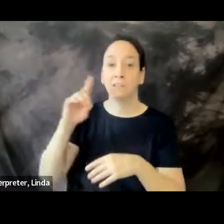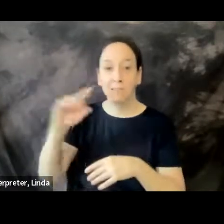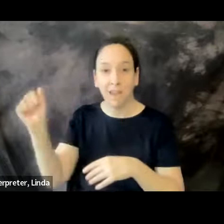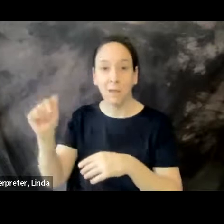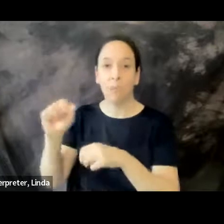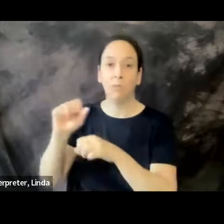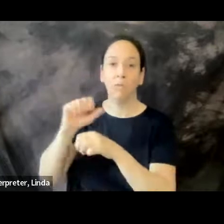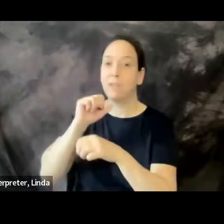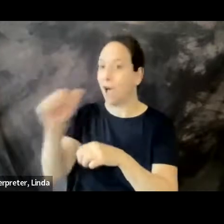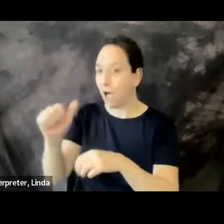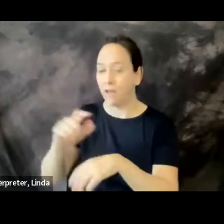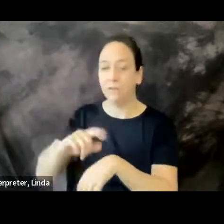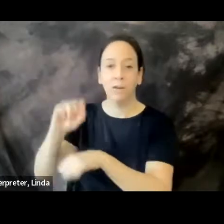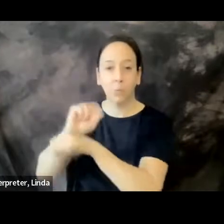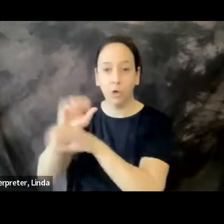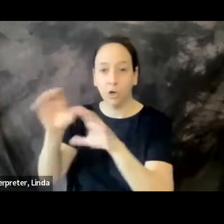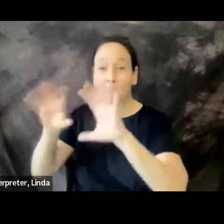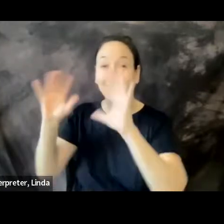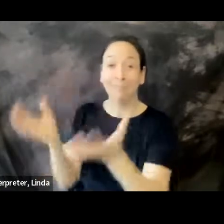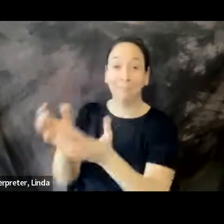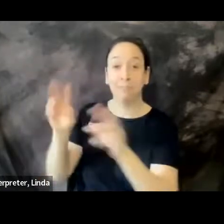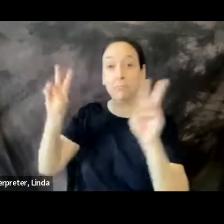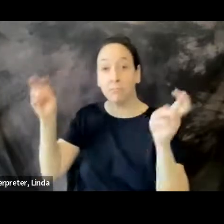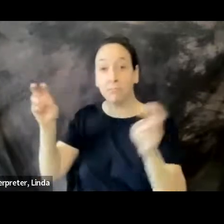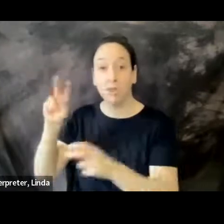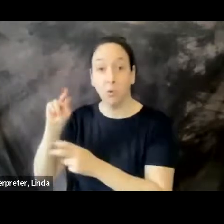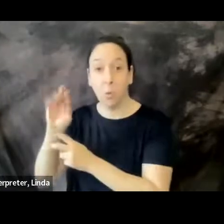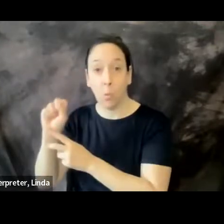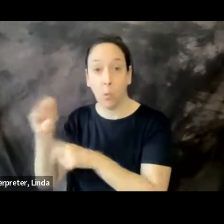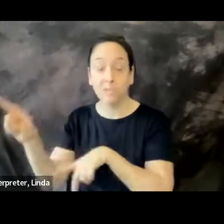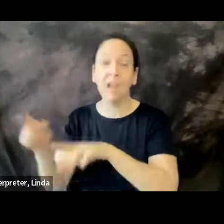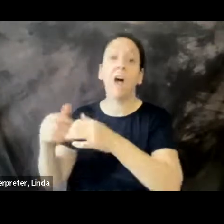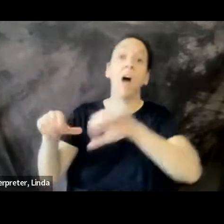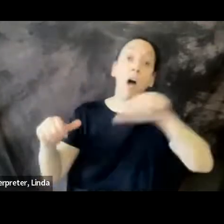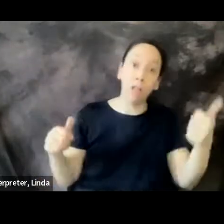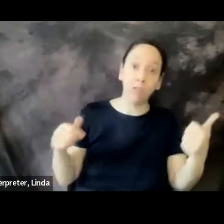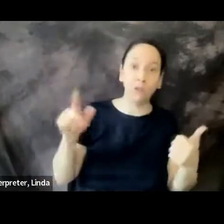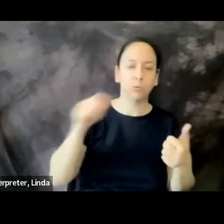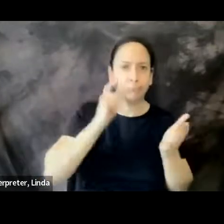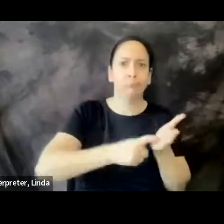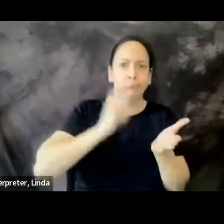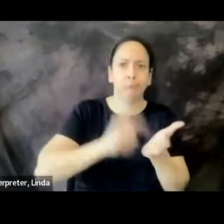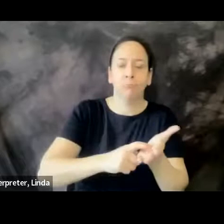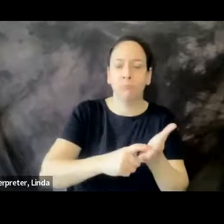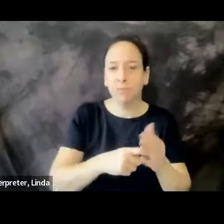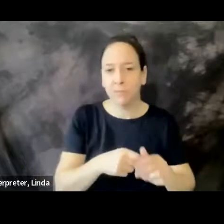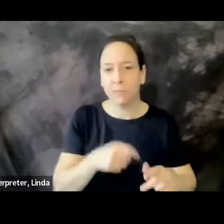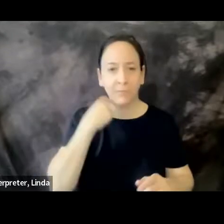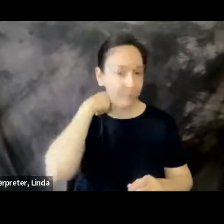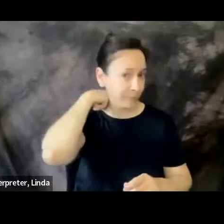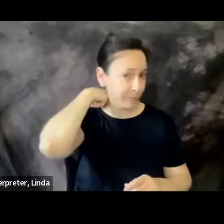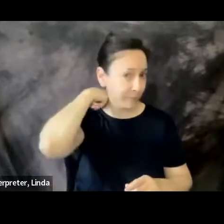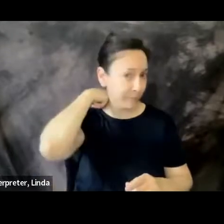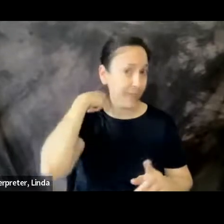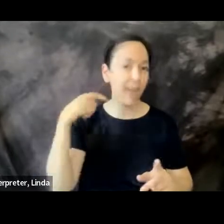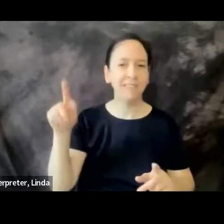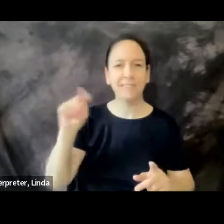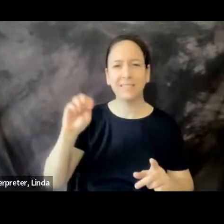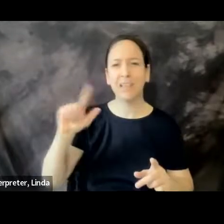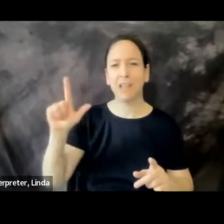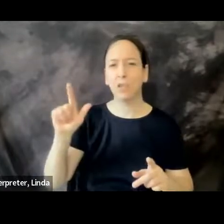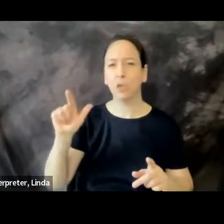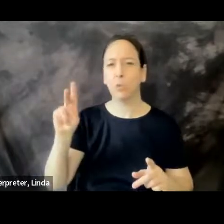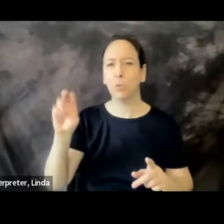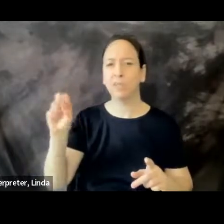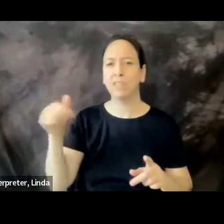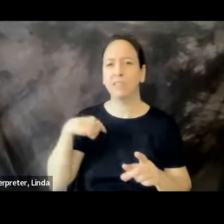worker, et cetera, all these norms, right? And a couple things I wanted to share. So T.L. Lewis writes about this and compiled these statistics in